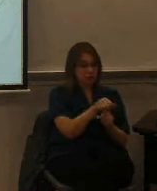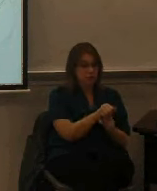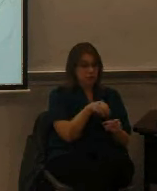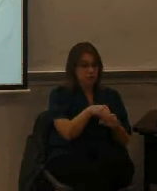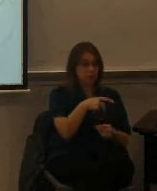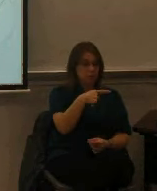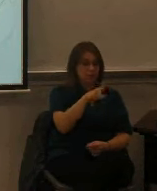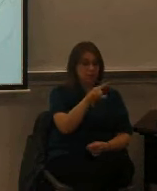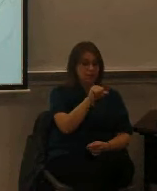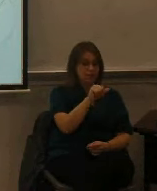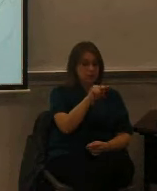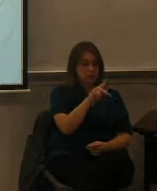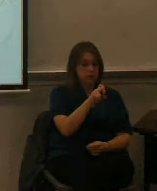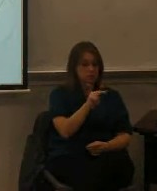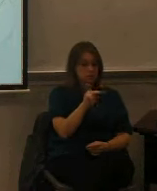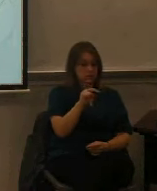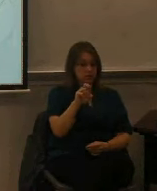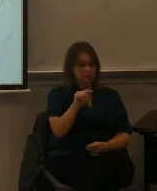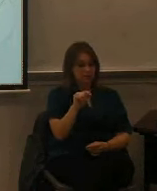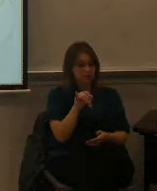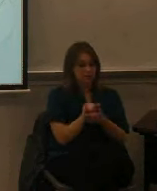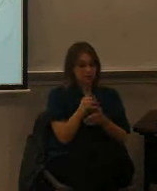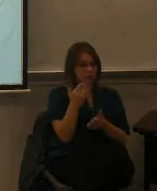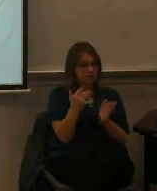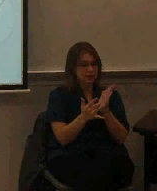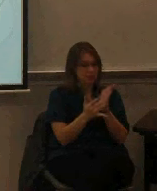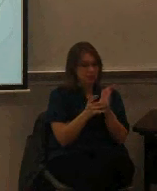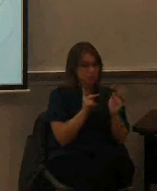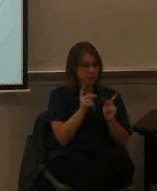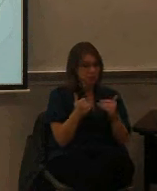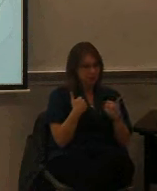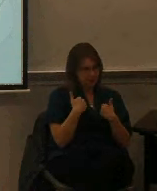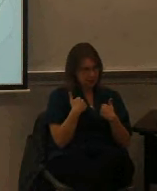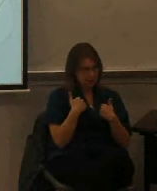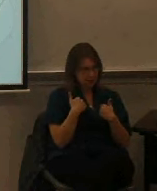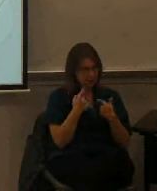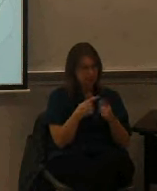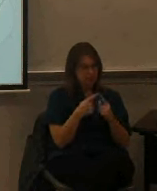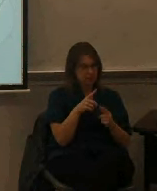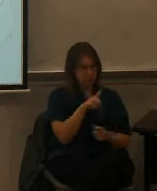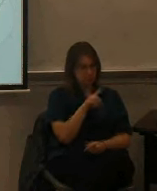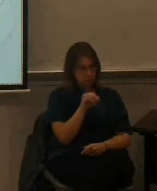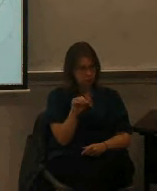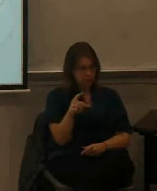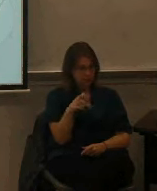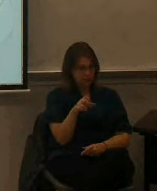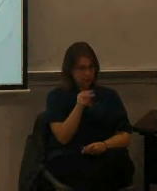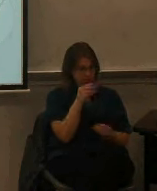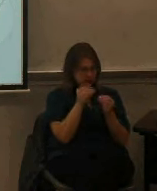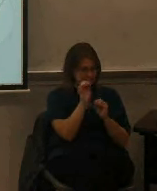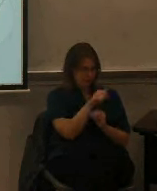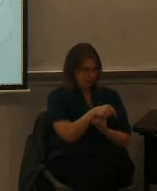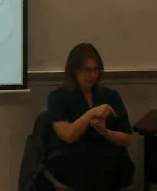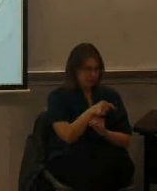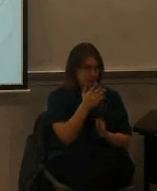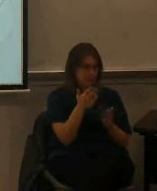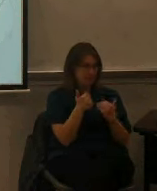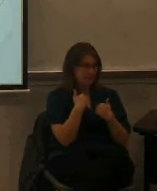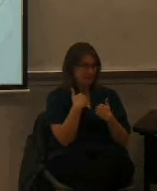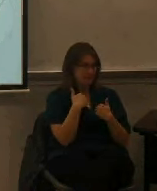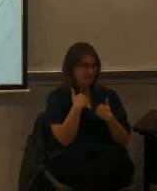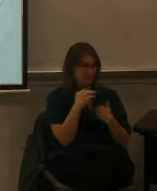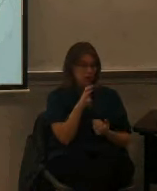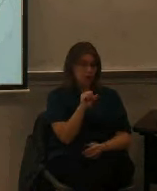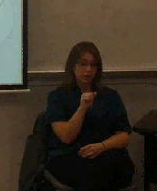plankton net, because that's the technology that people had. That zooplankton ate that. Perhaps there's